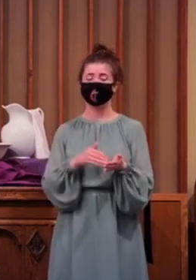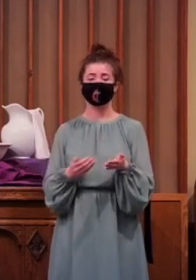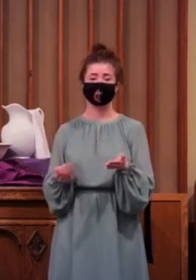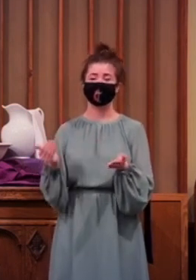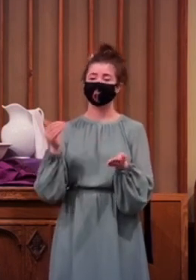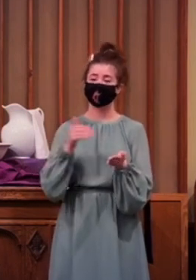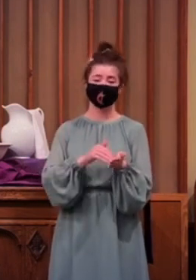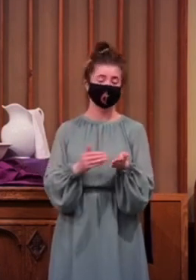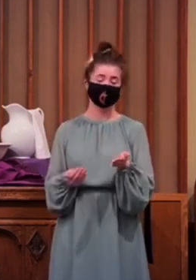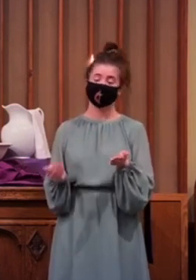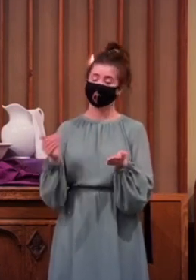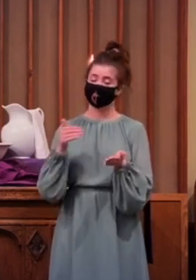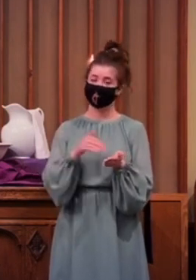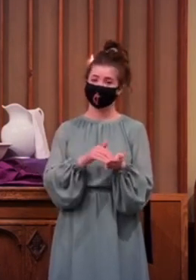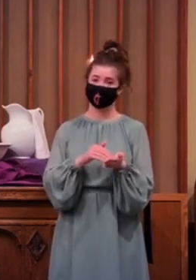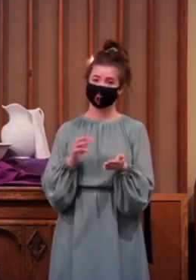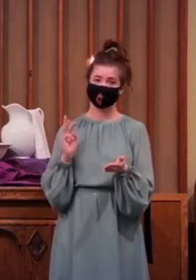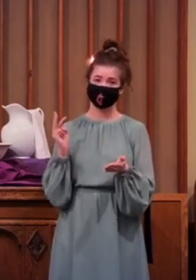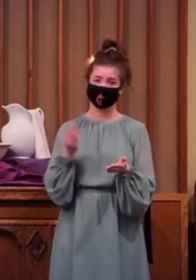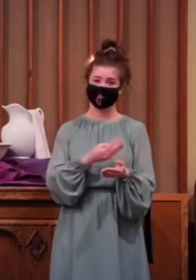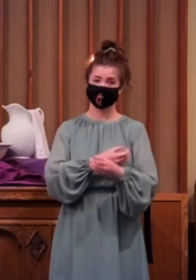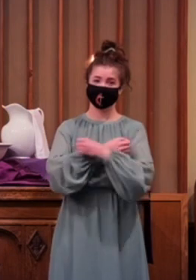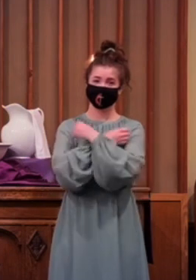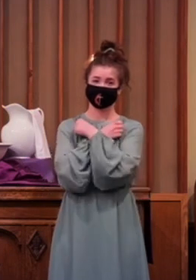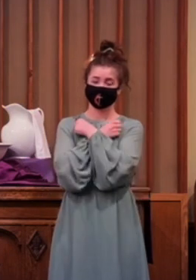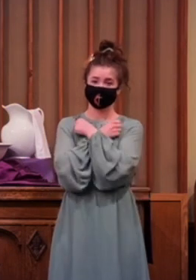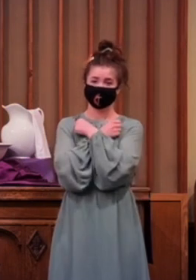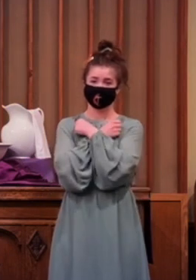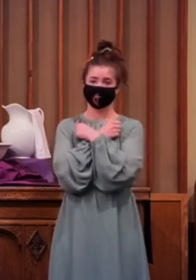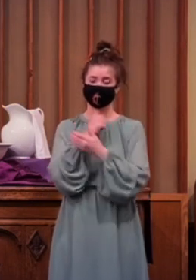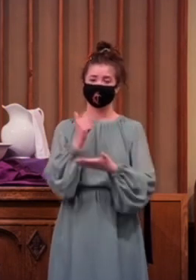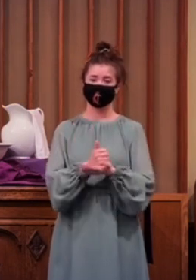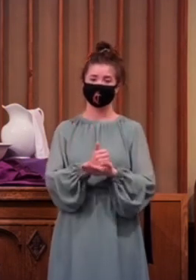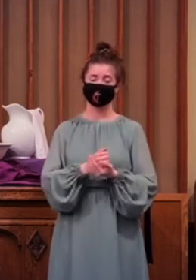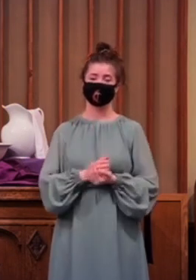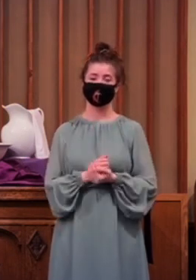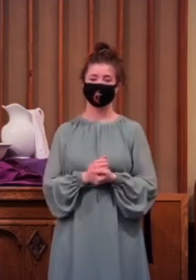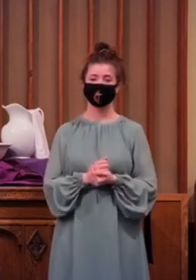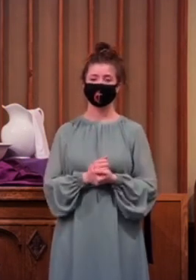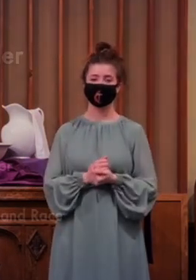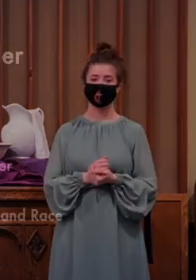and again, we are held. Amen.